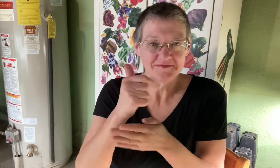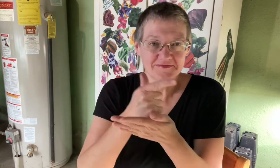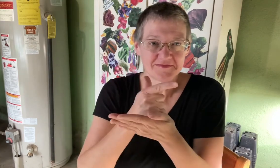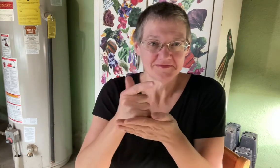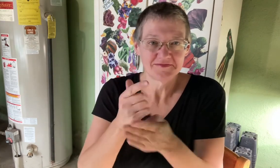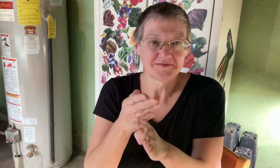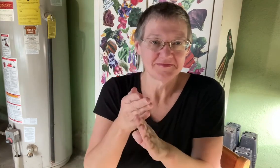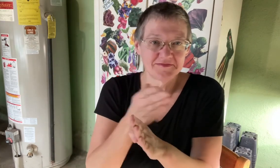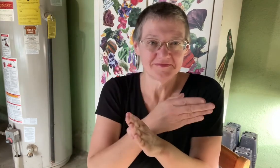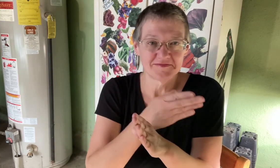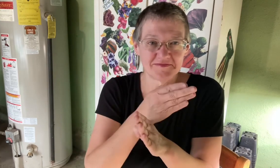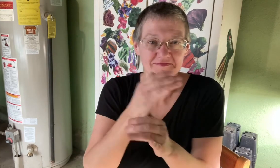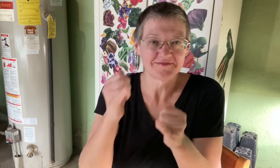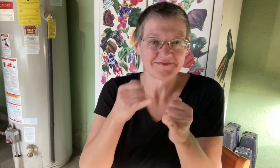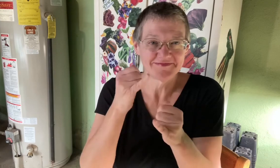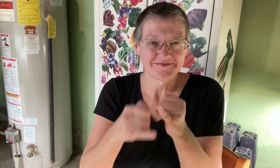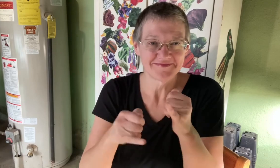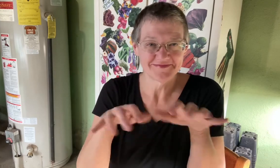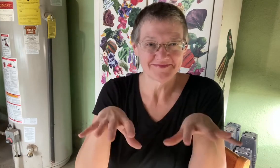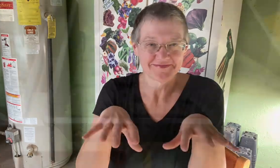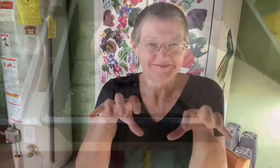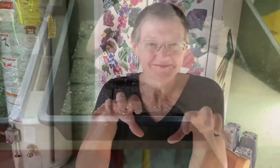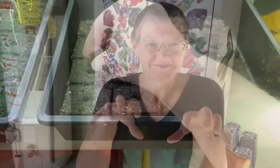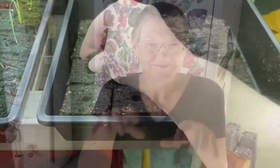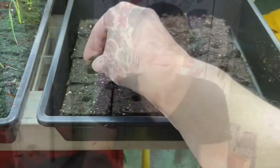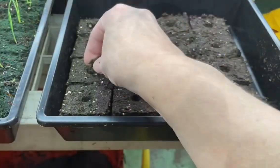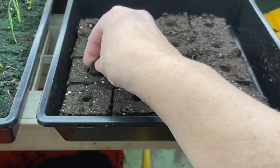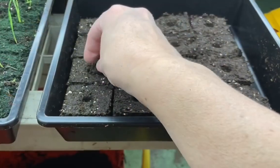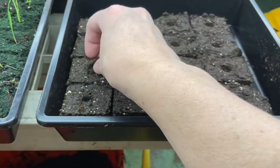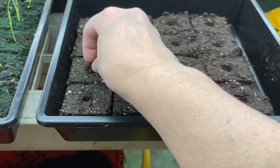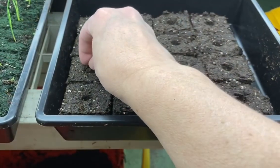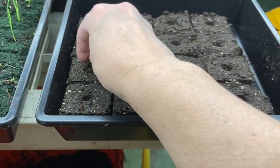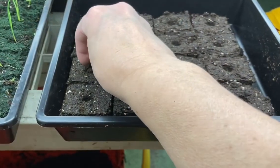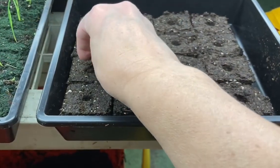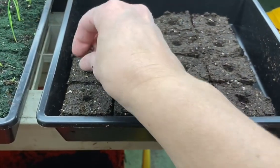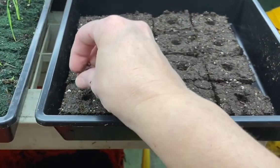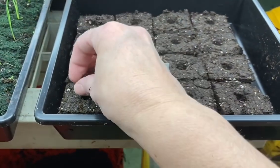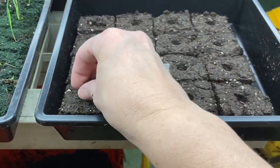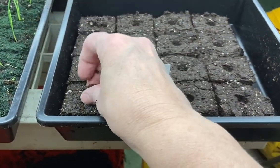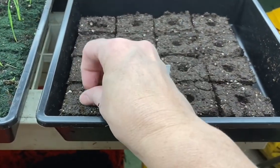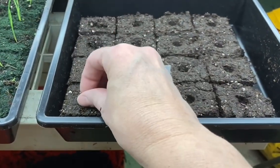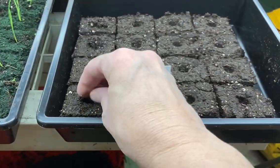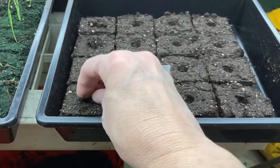before. But we're going to start at 10 weeks before our last freeze.